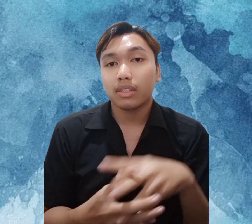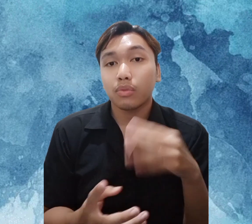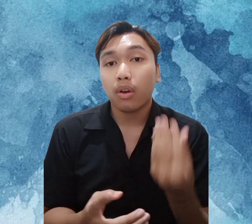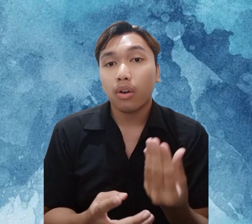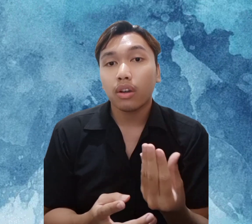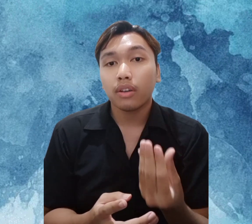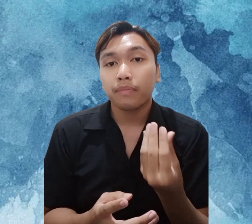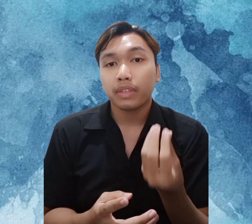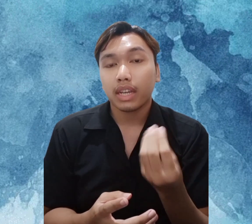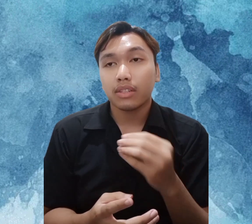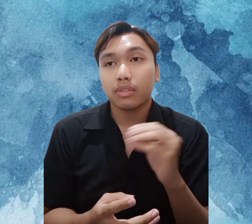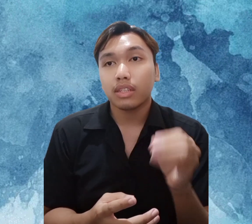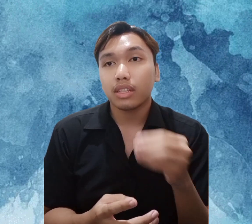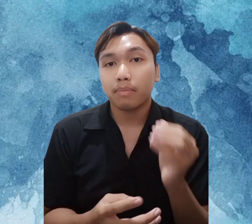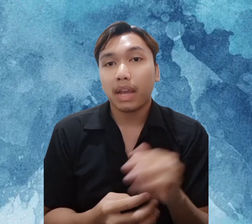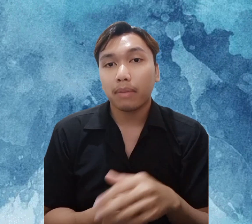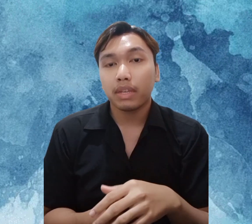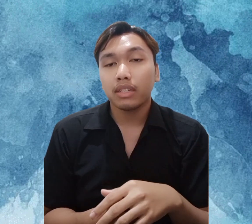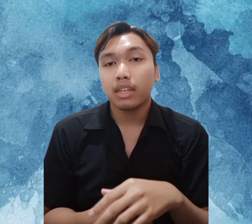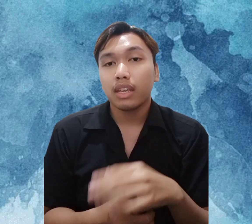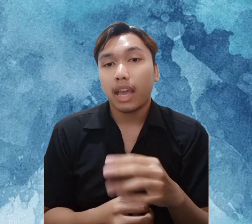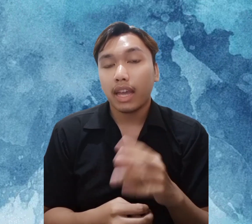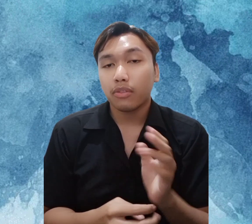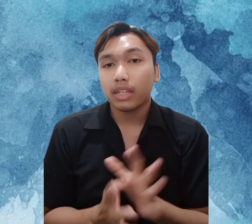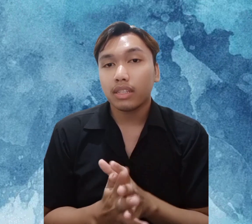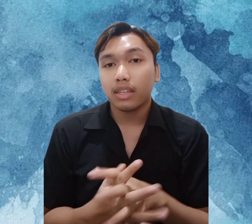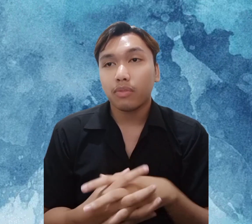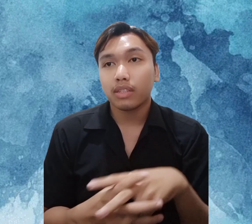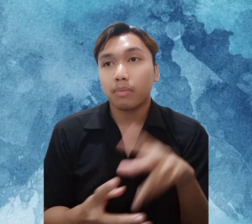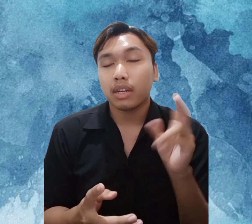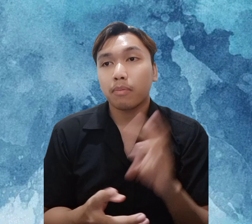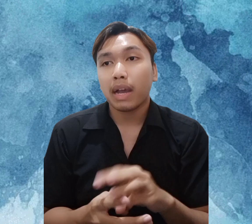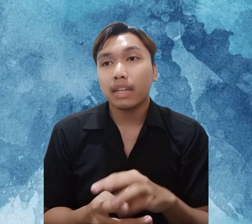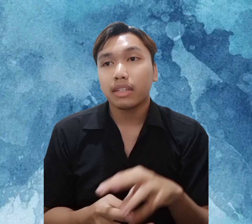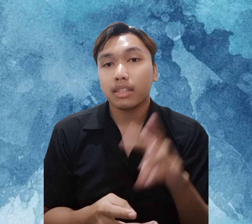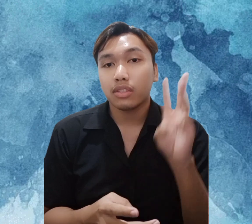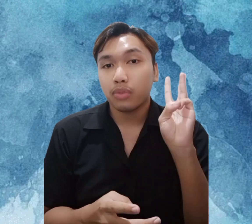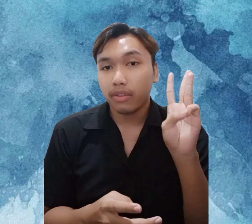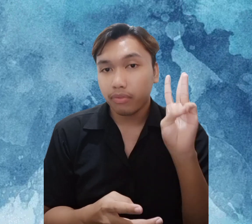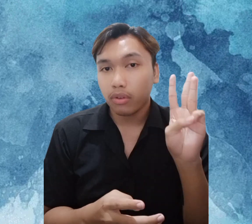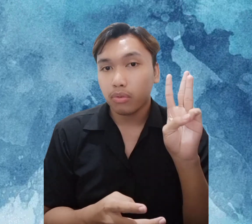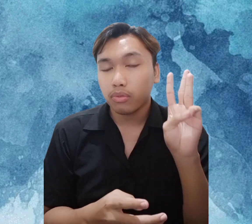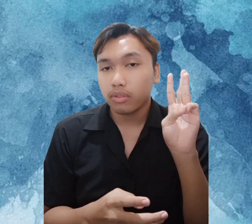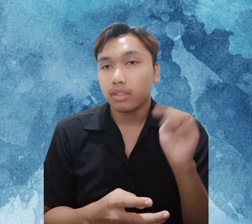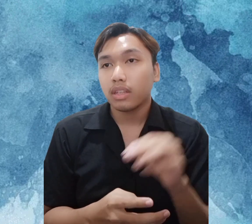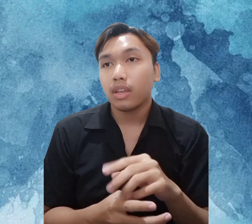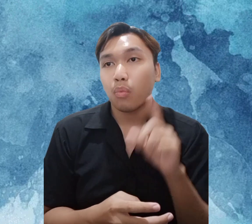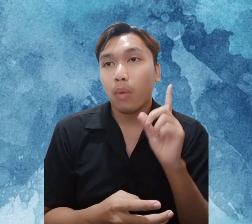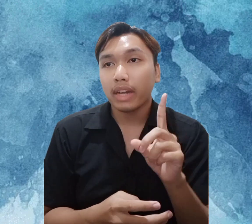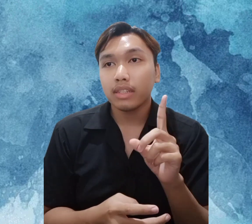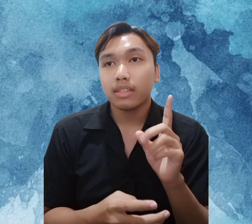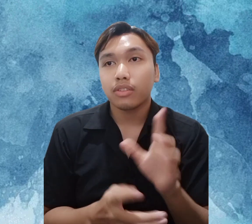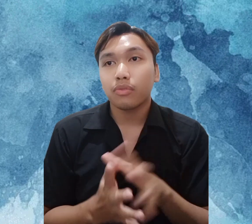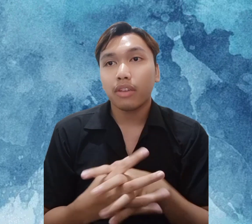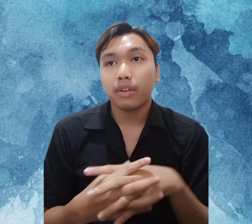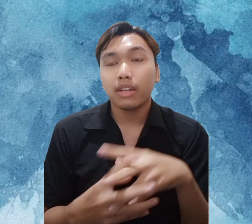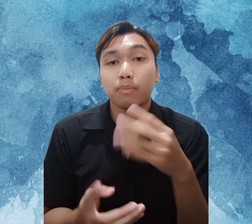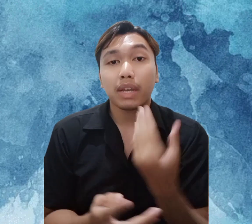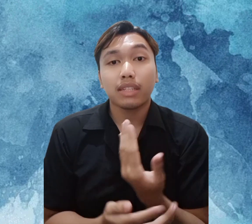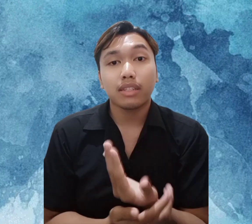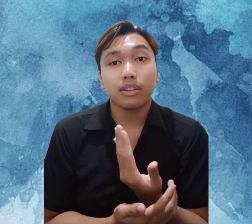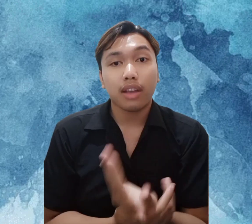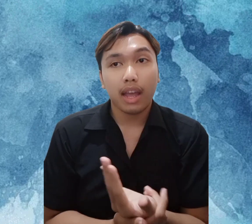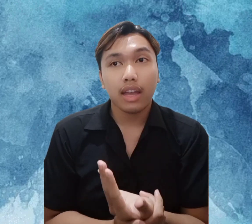this is wrong at this department and you can see with why this is 3-4 once you recognize